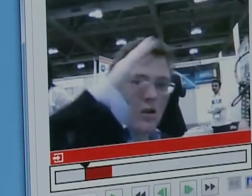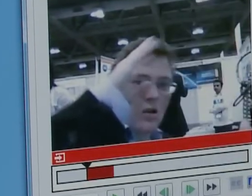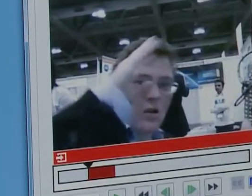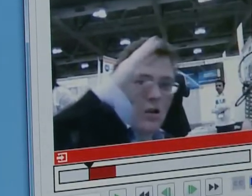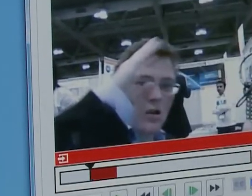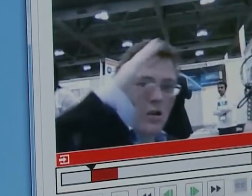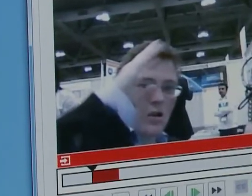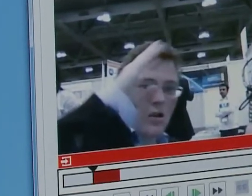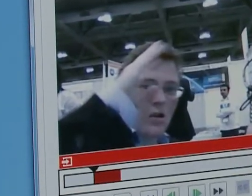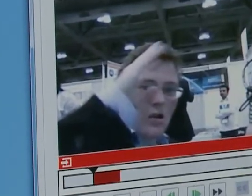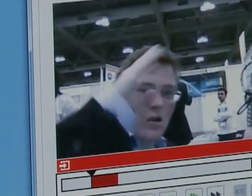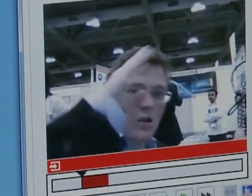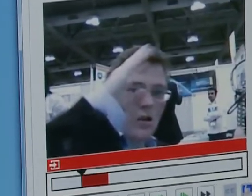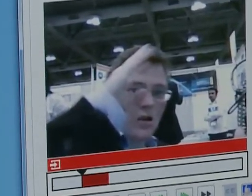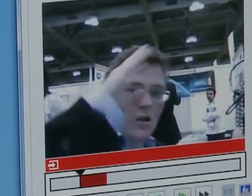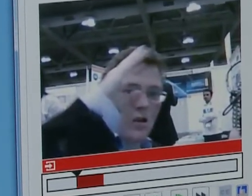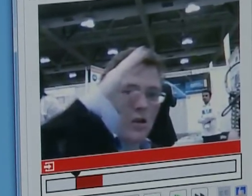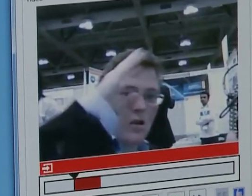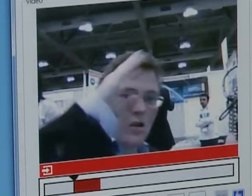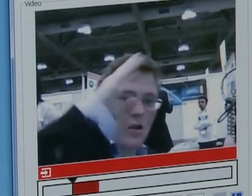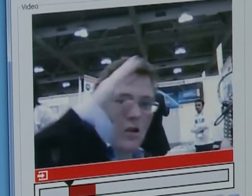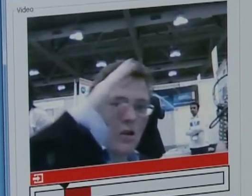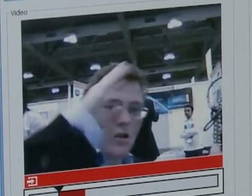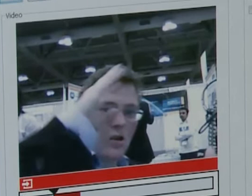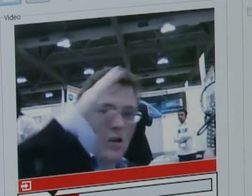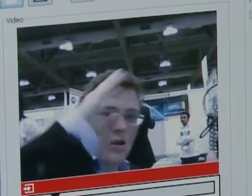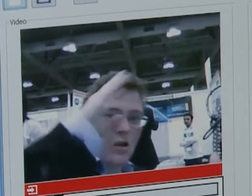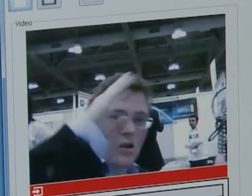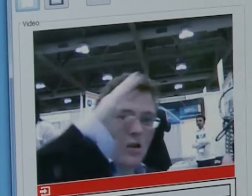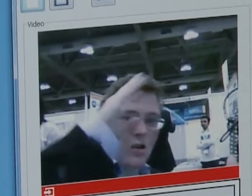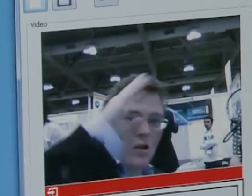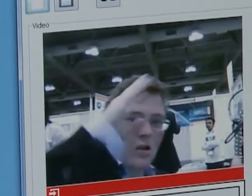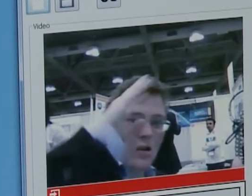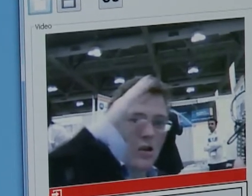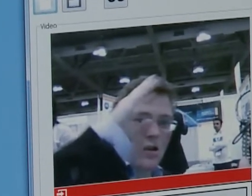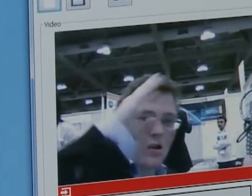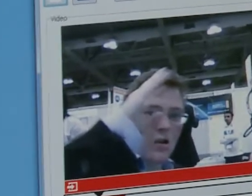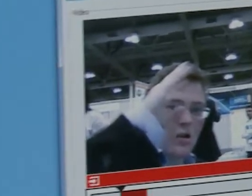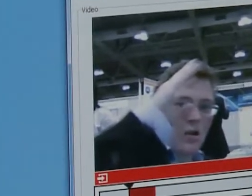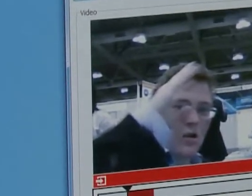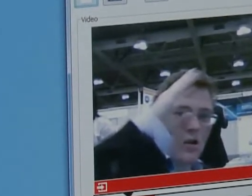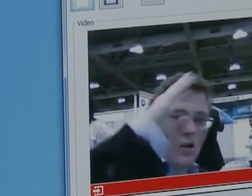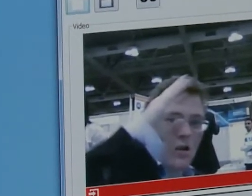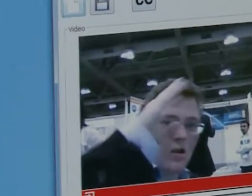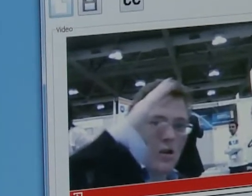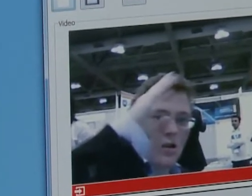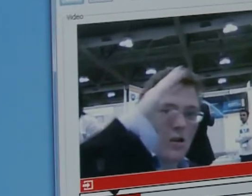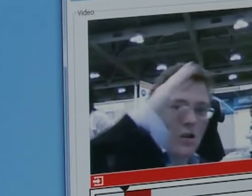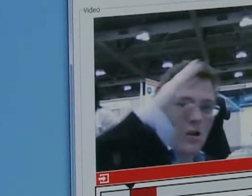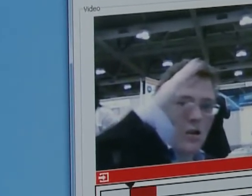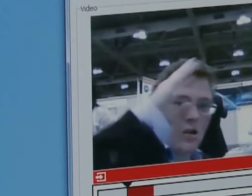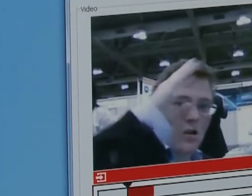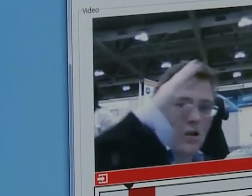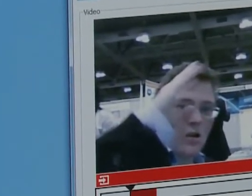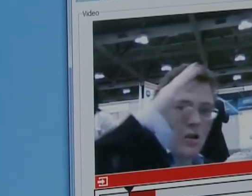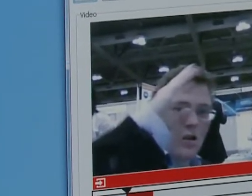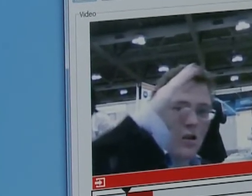video. And there it is. So you can add as many links as you want. I could link to, for example, my research, or